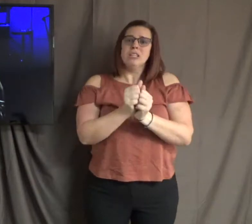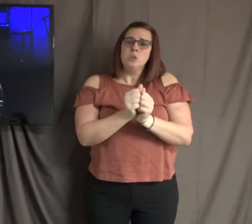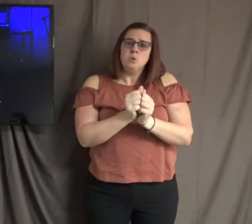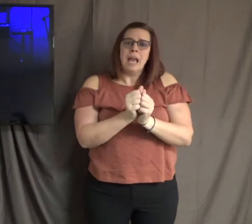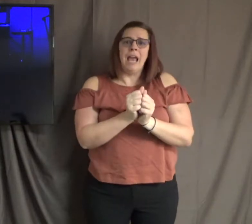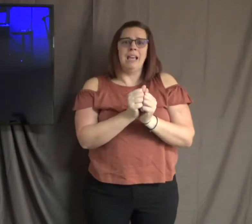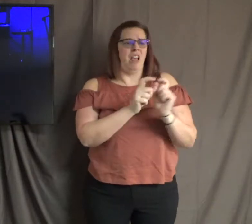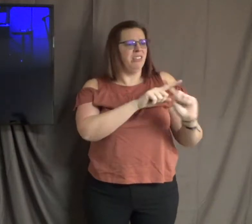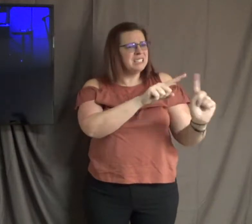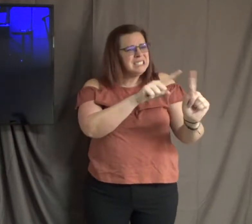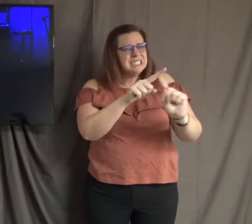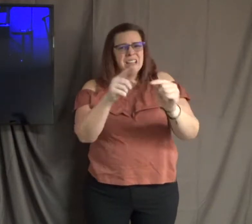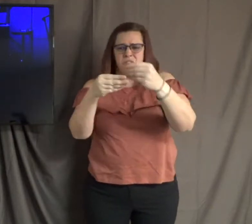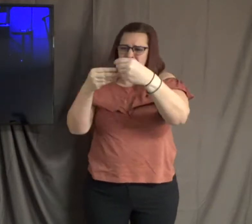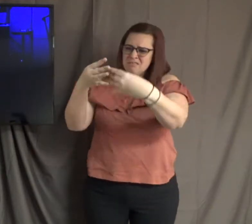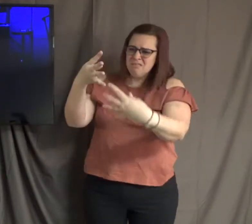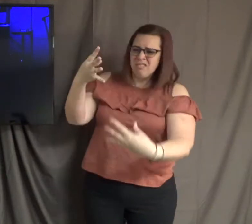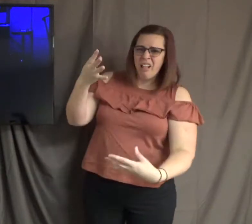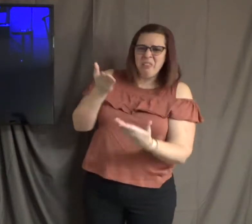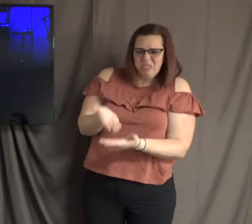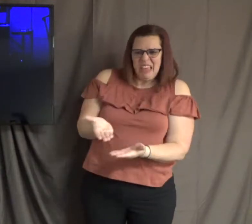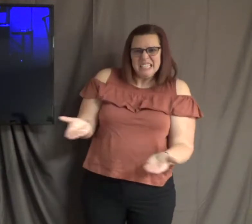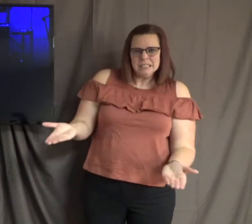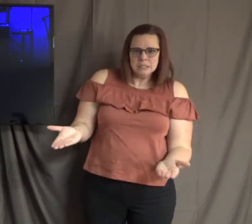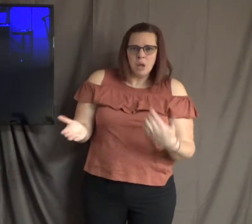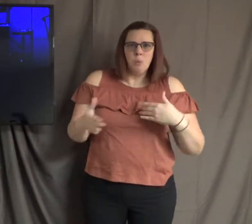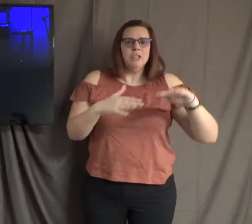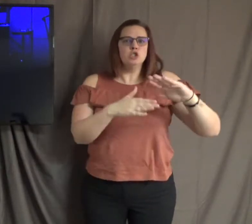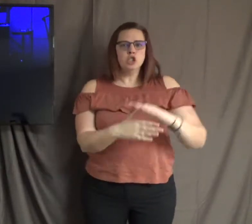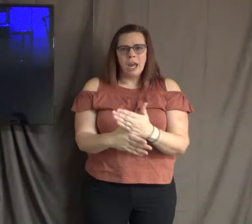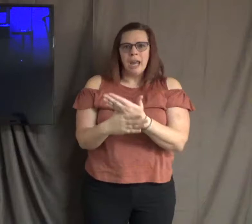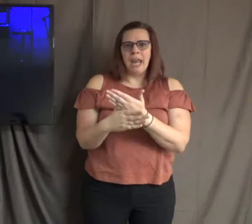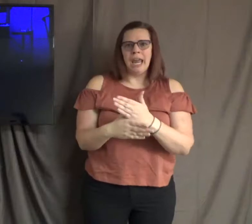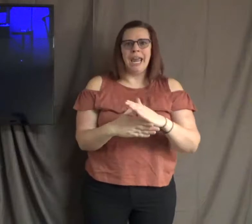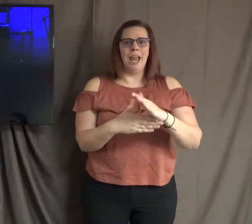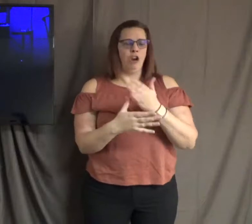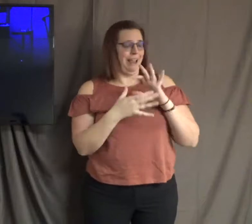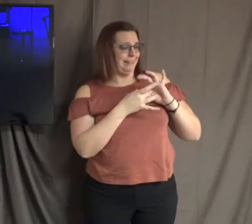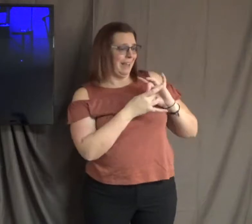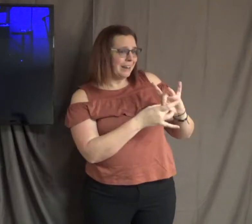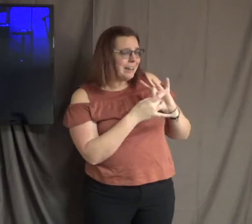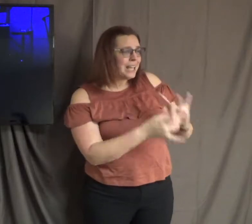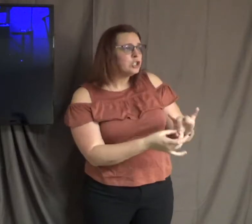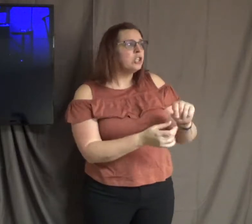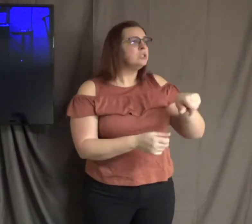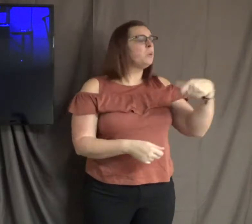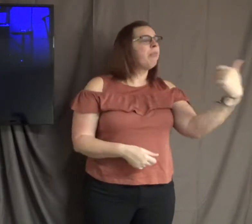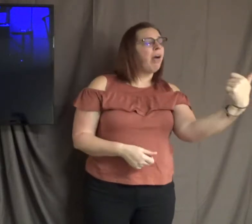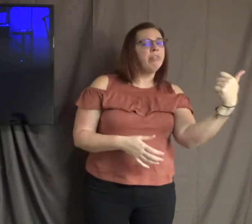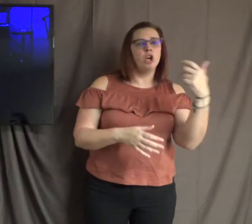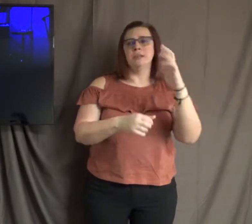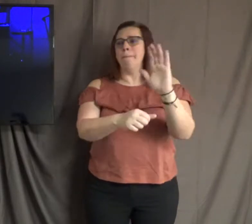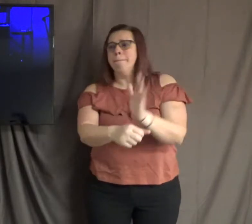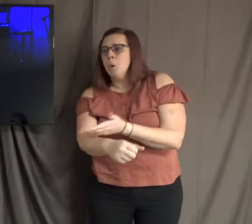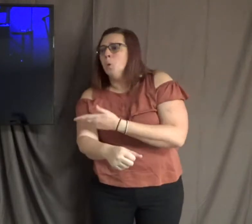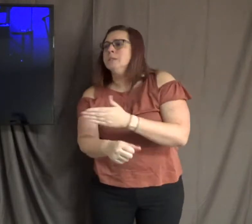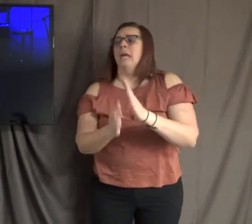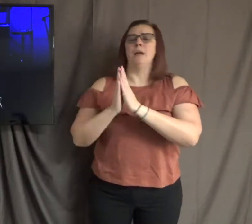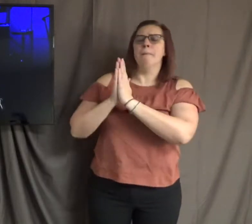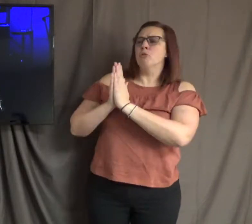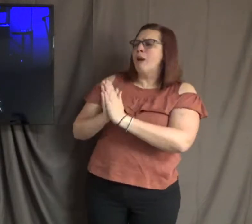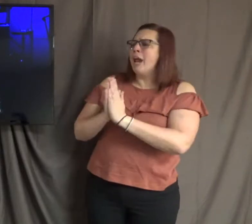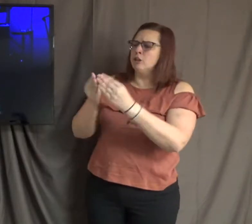this experience we share, from the connection with others, to the music, to the prayers,